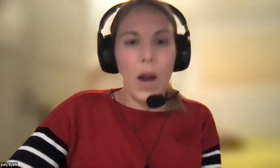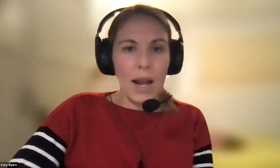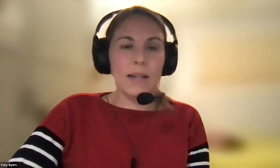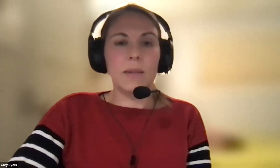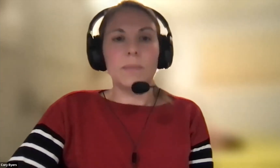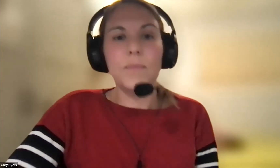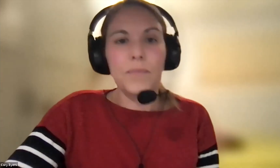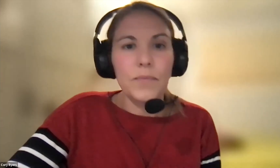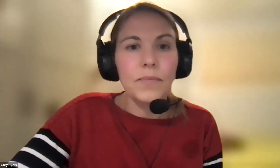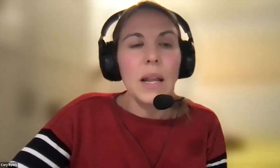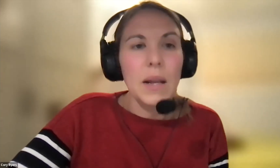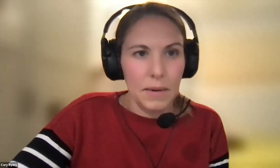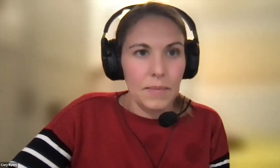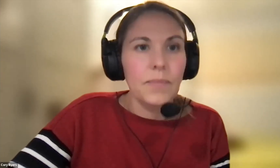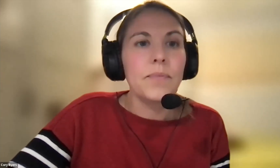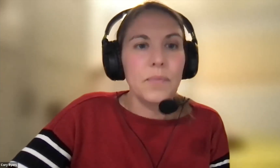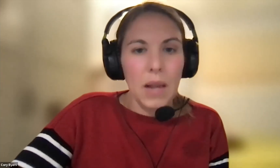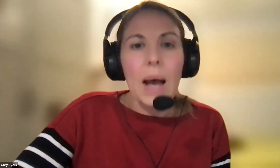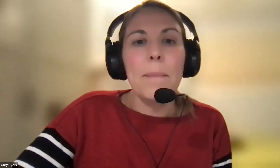Right.